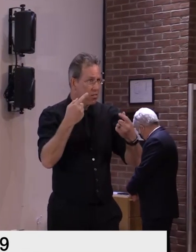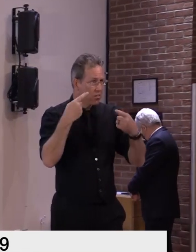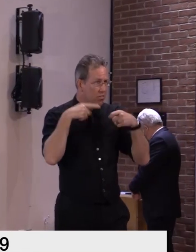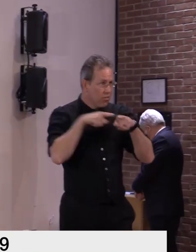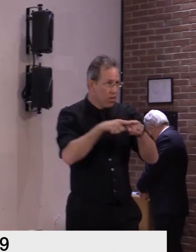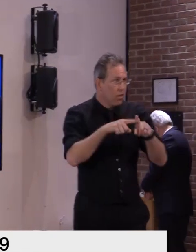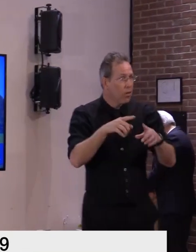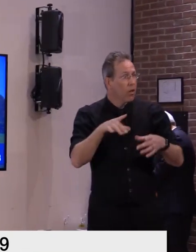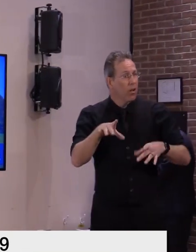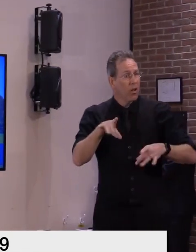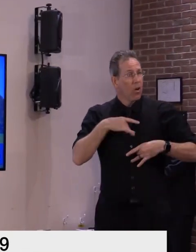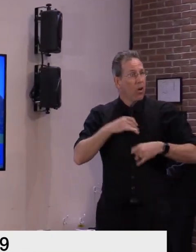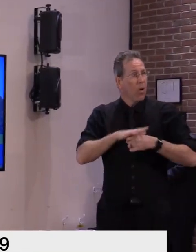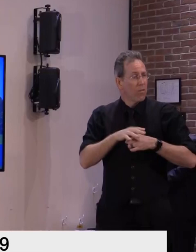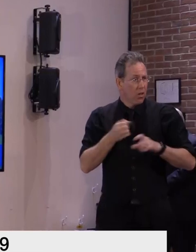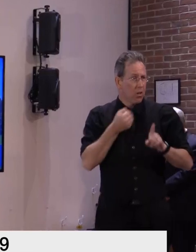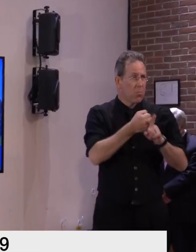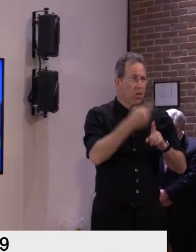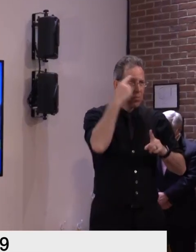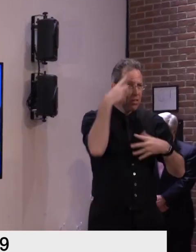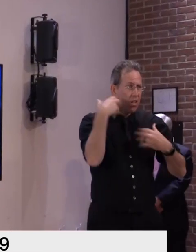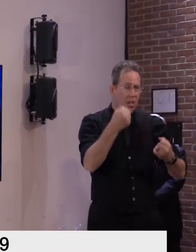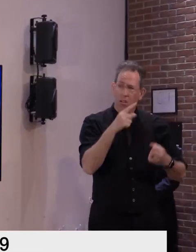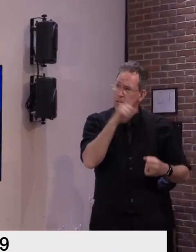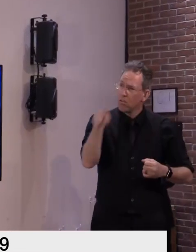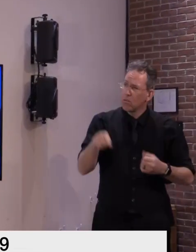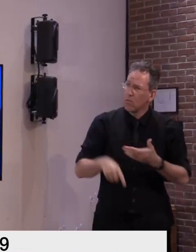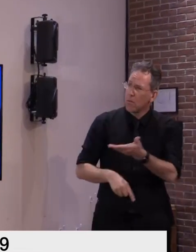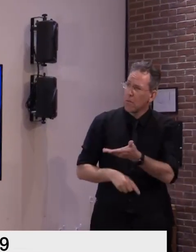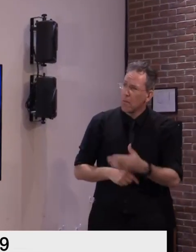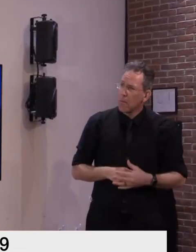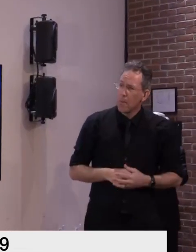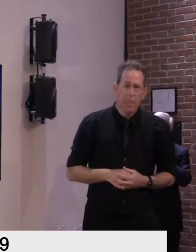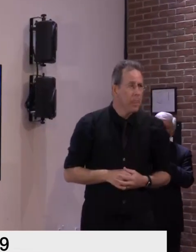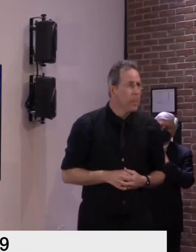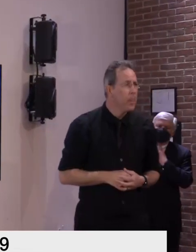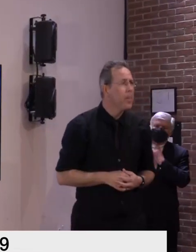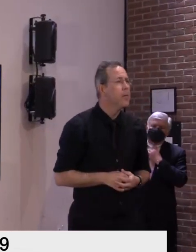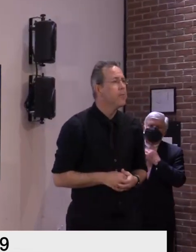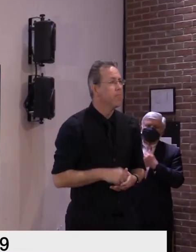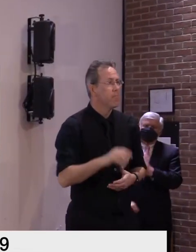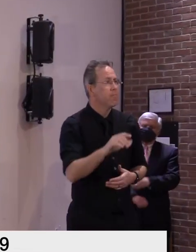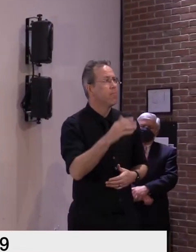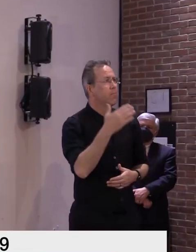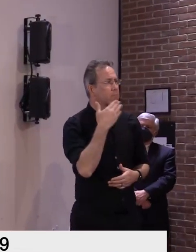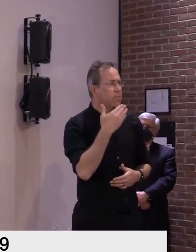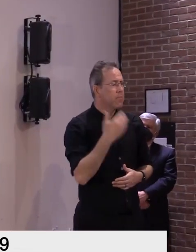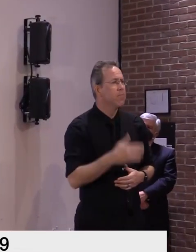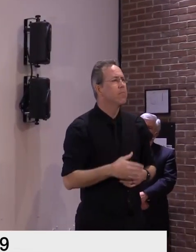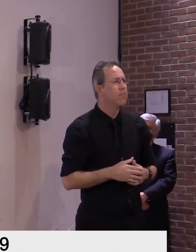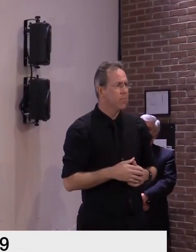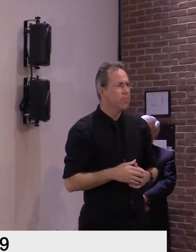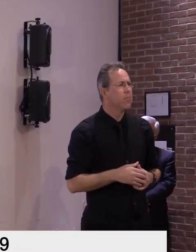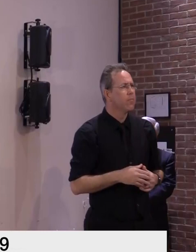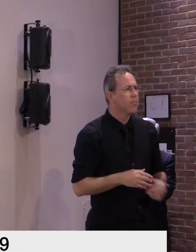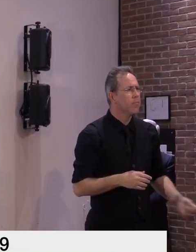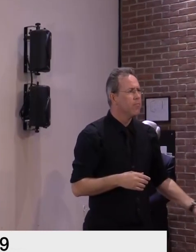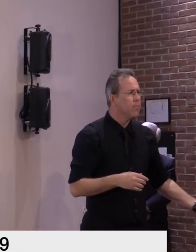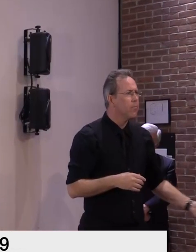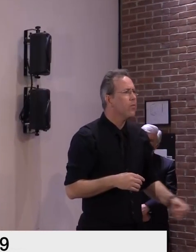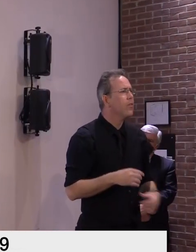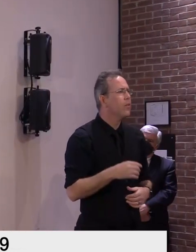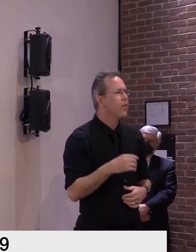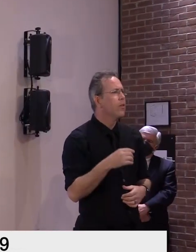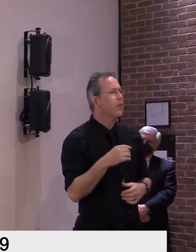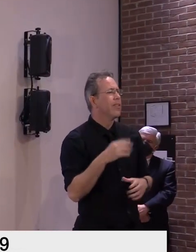that? Yeah, that's an important study to talk about, but I want to emphasize it's a study. But the fact